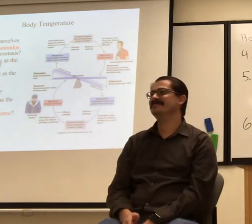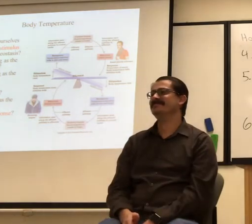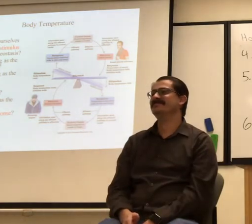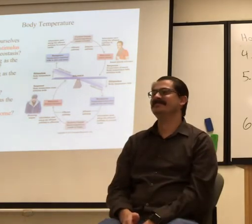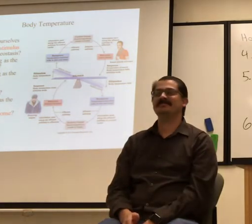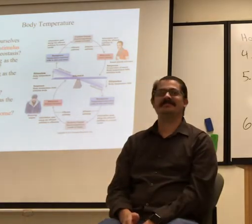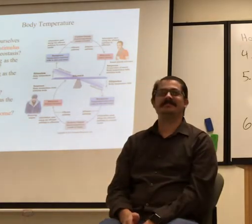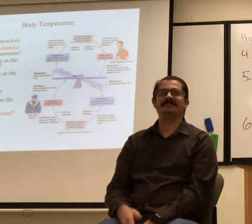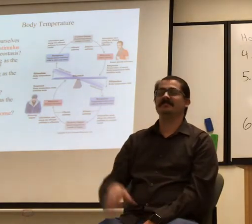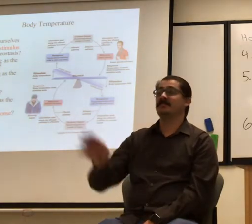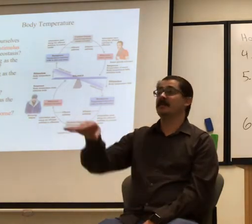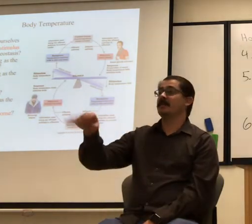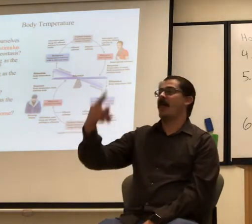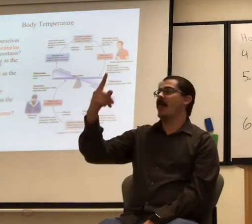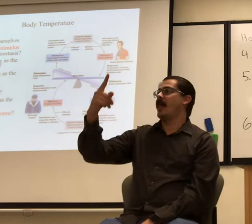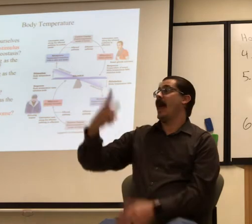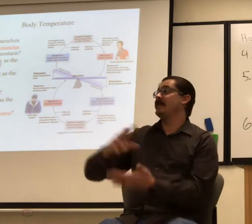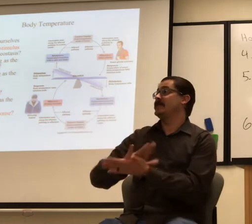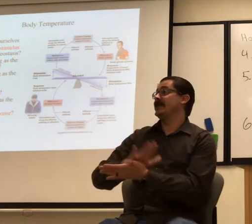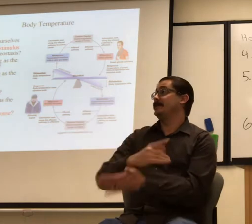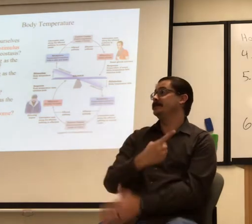Why don't everyone get a half sheet here,